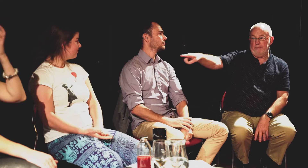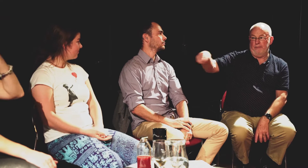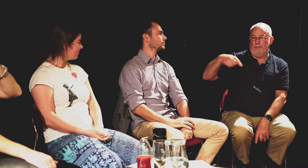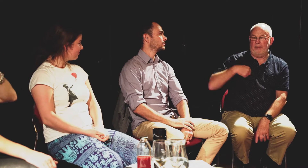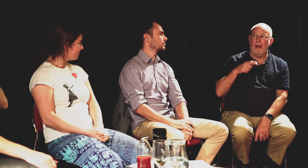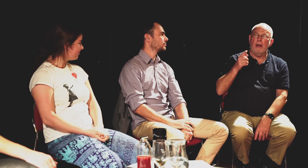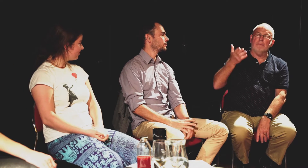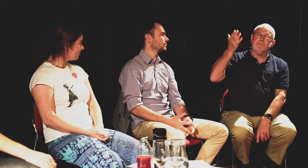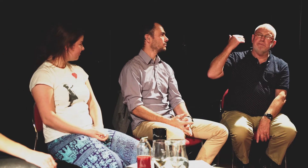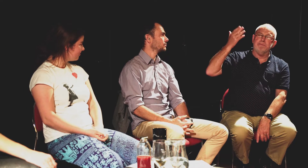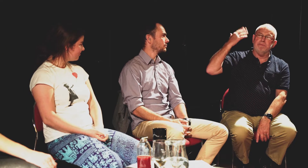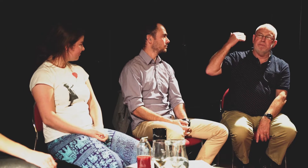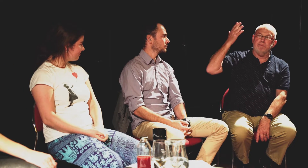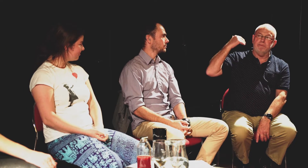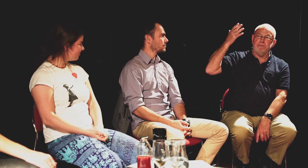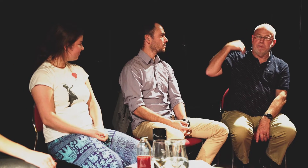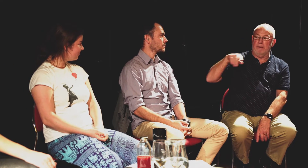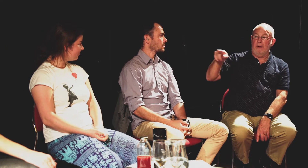I think between Megan and I might be a little bit different.